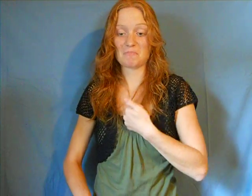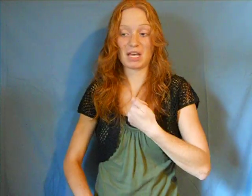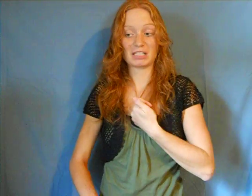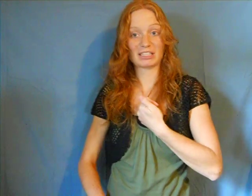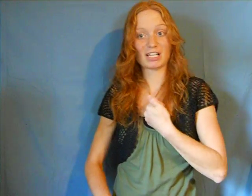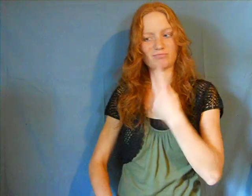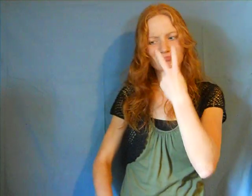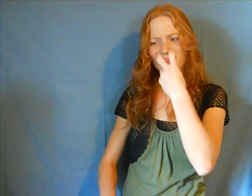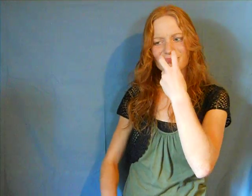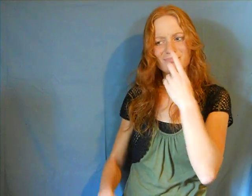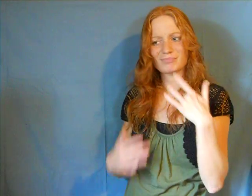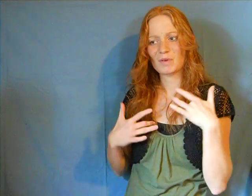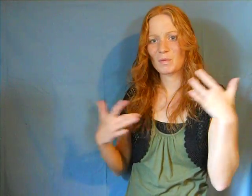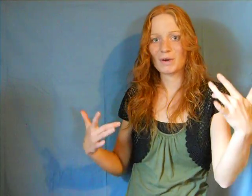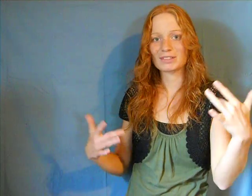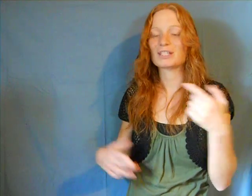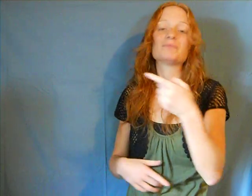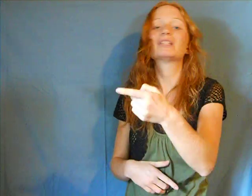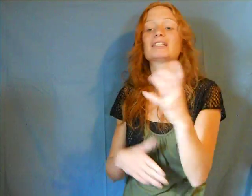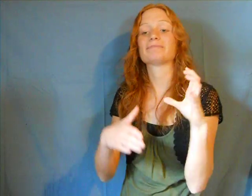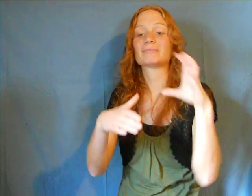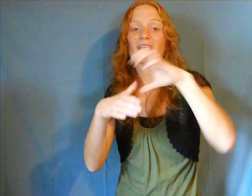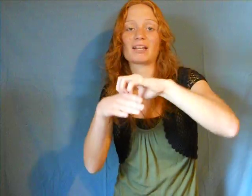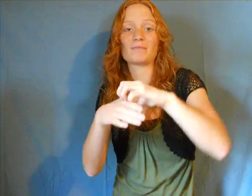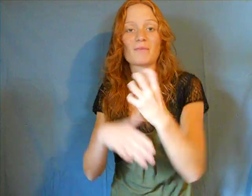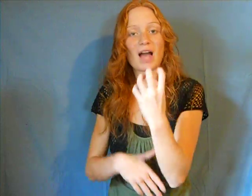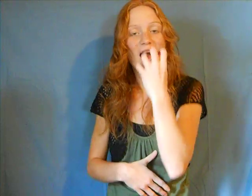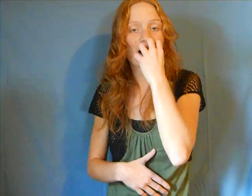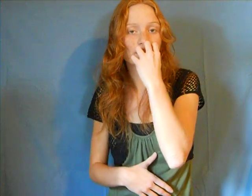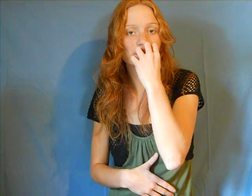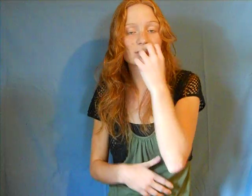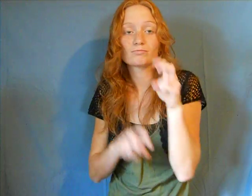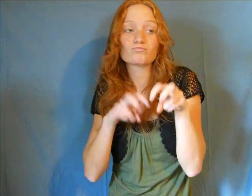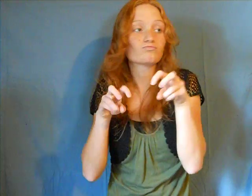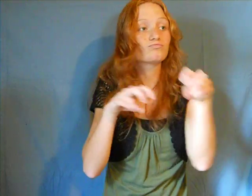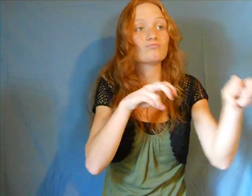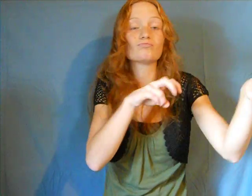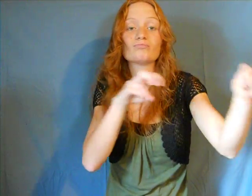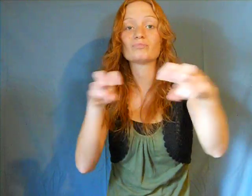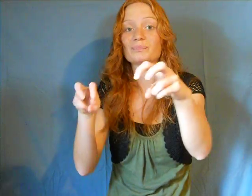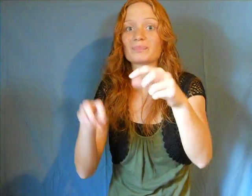it in his mouth and was having a good old time. And I just felt so bad. I said, I'm so sorry, Friday. You're